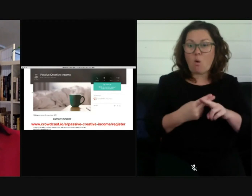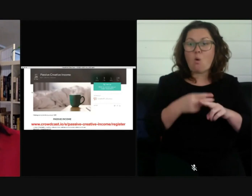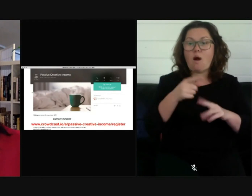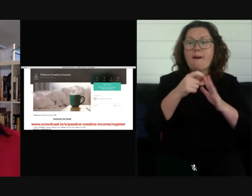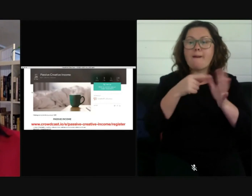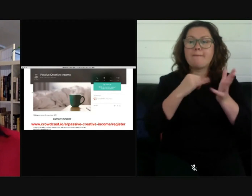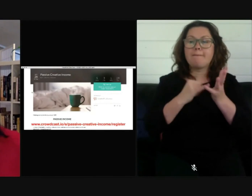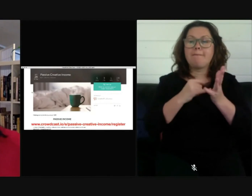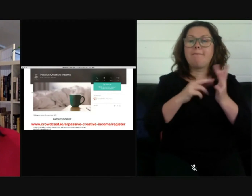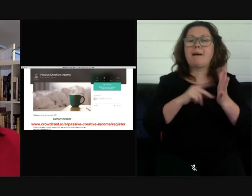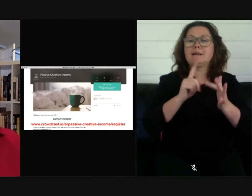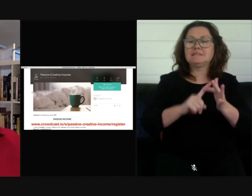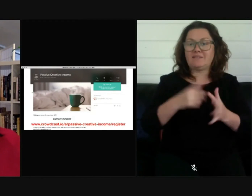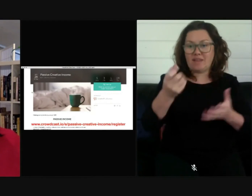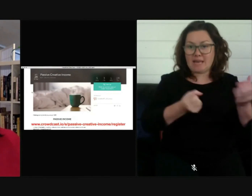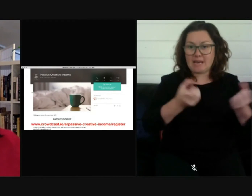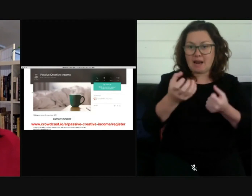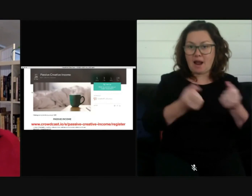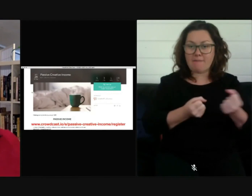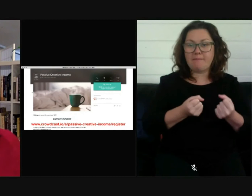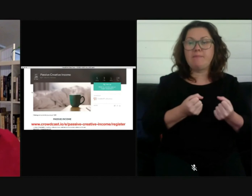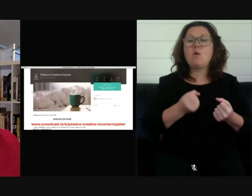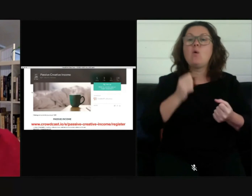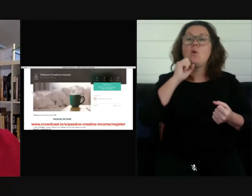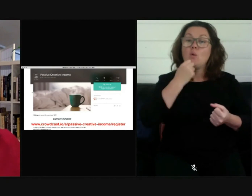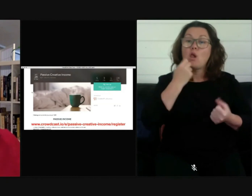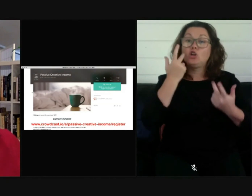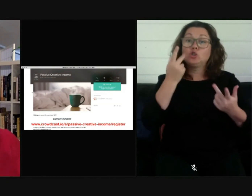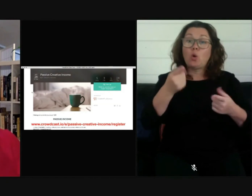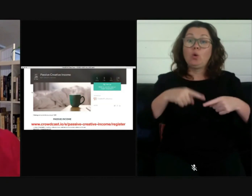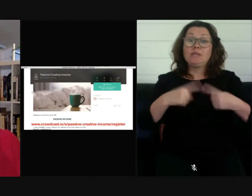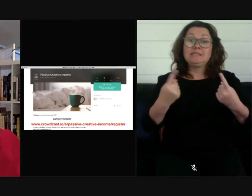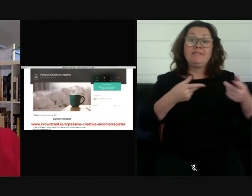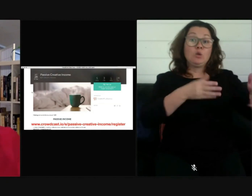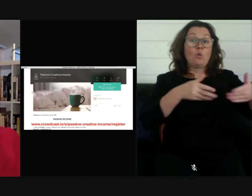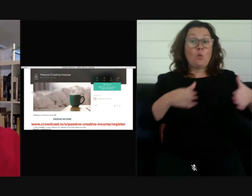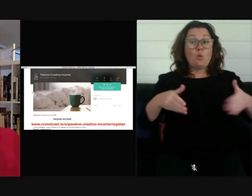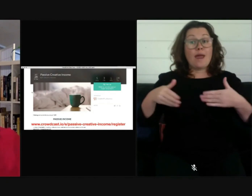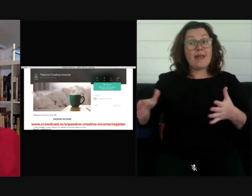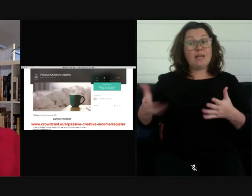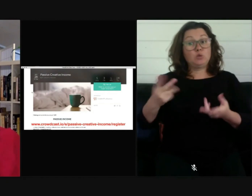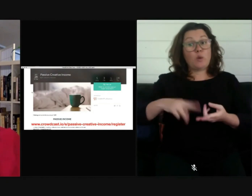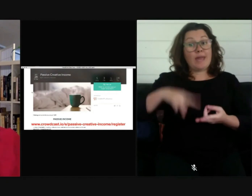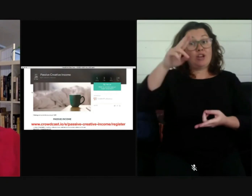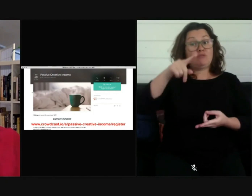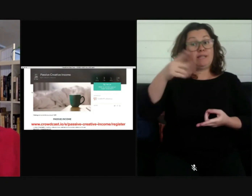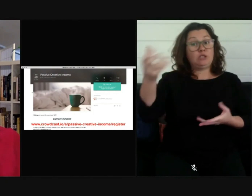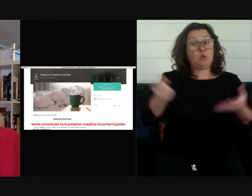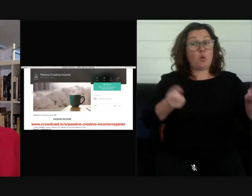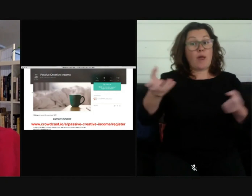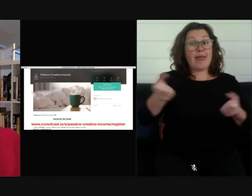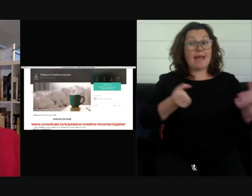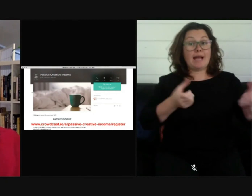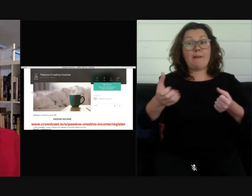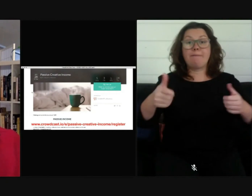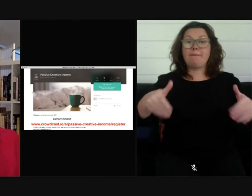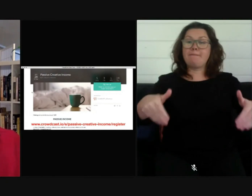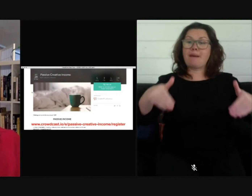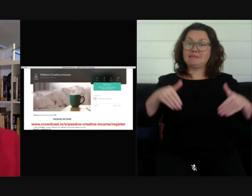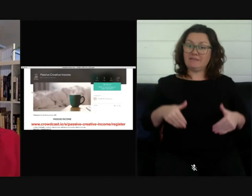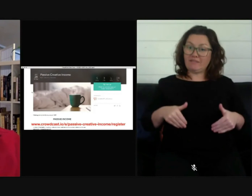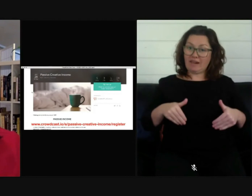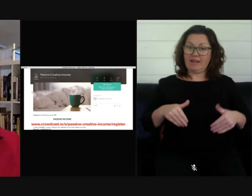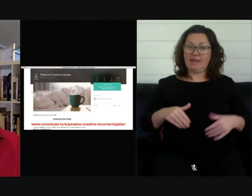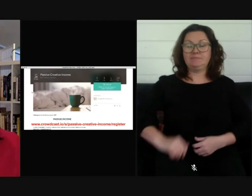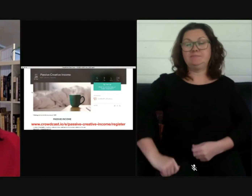income passively, which might be good for some of you. I've only got a couple of steps left because we are